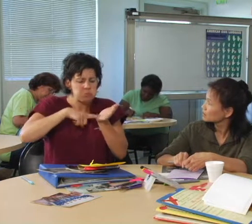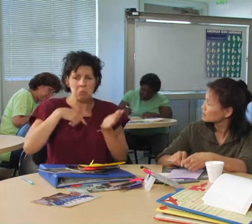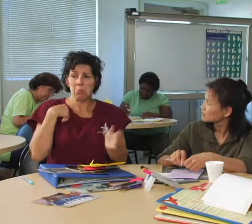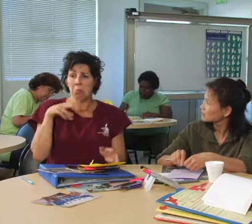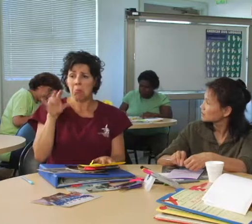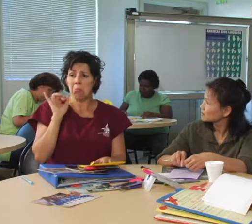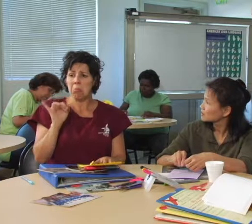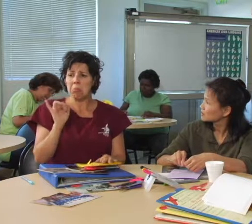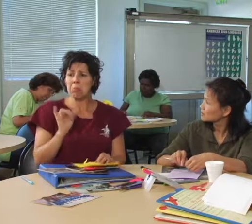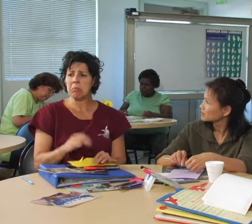You know, I think I should go get one.